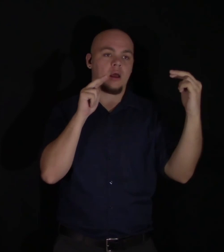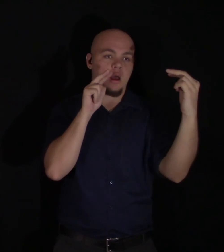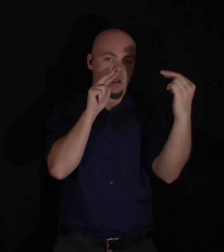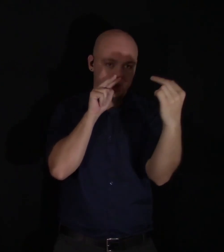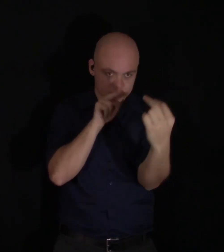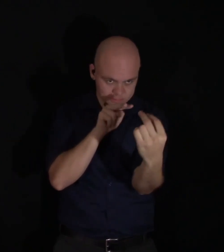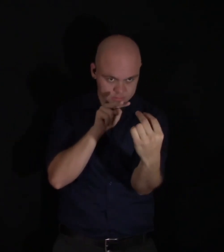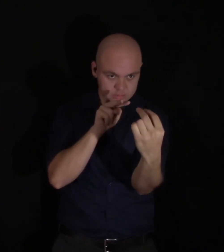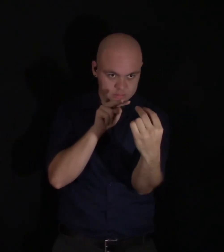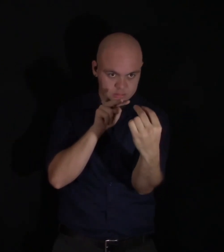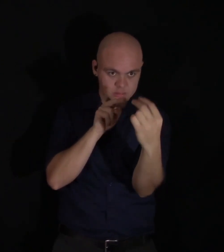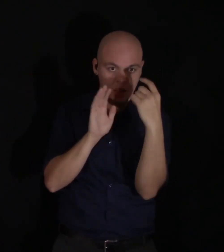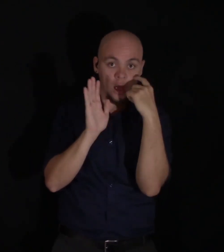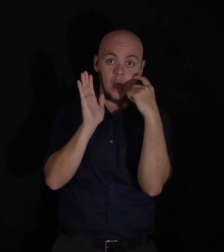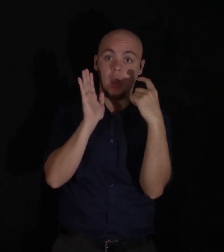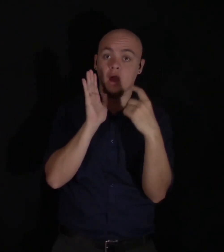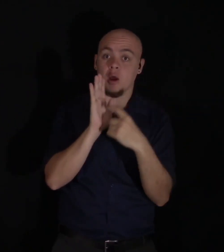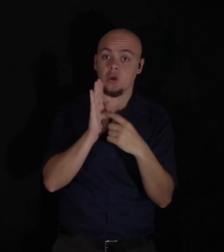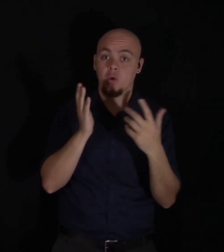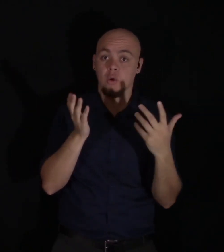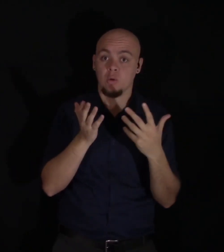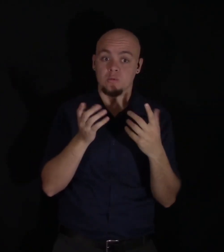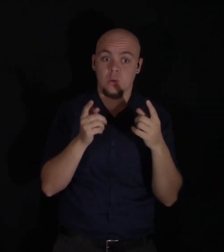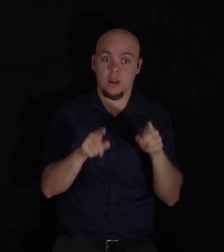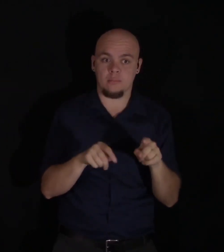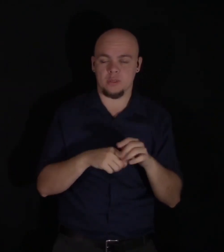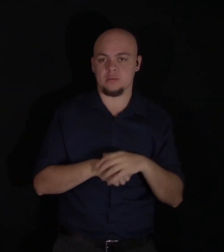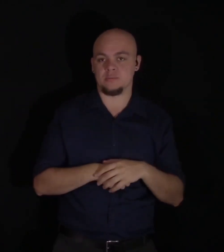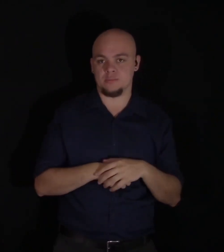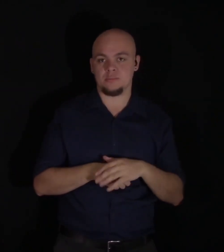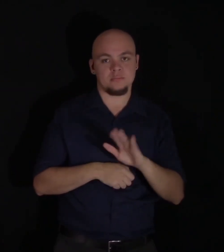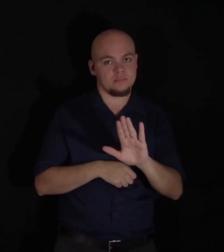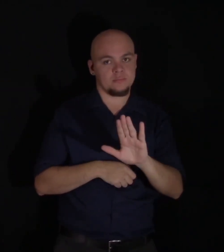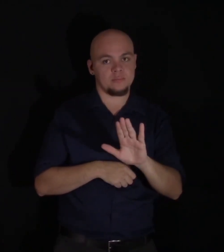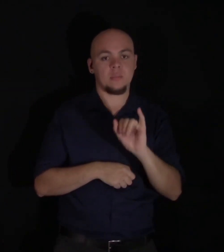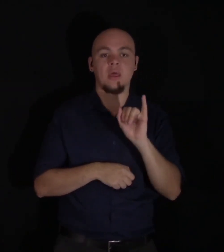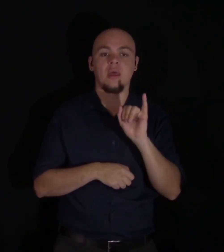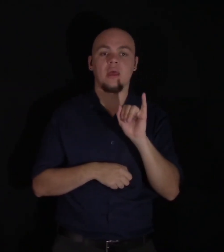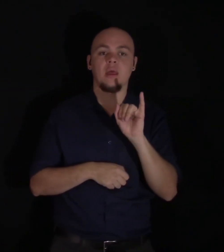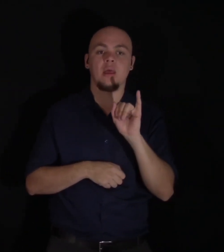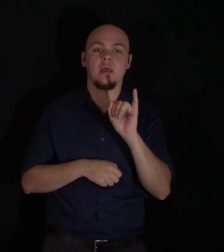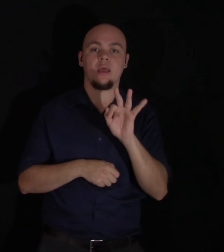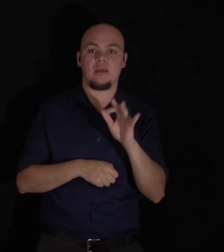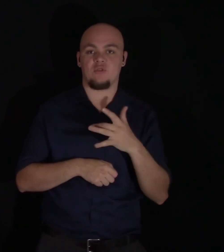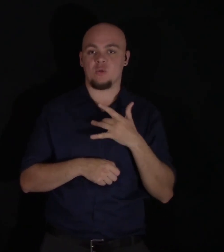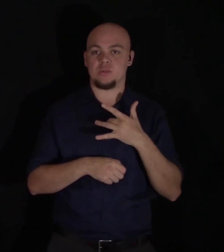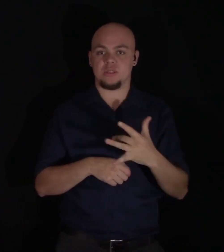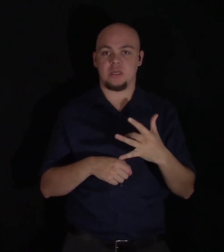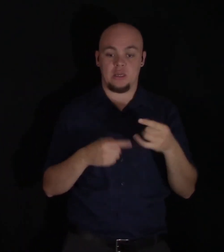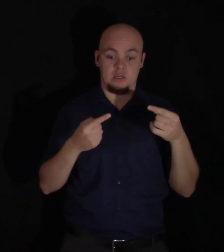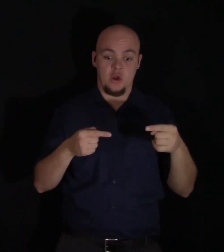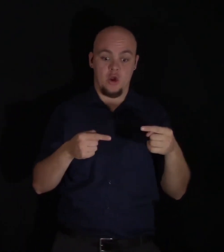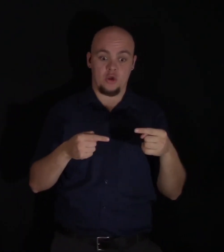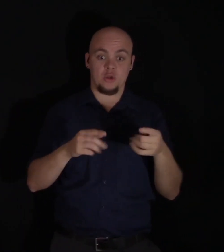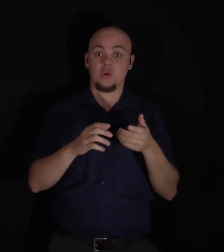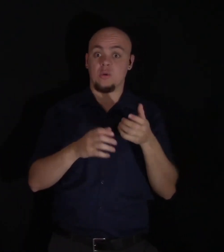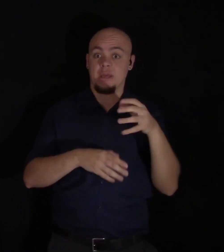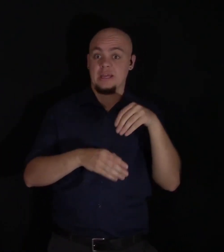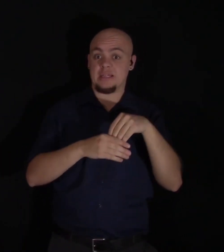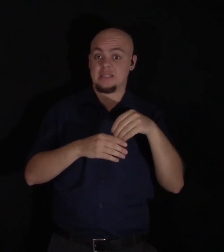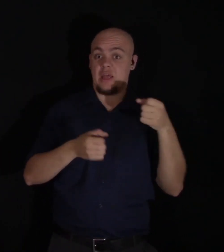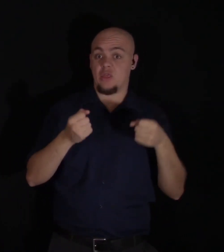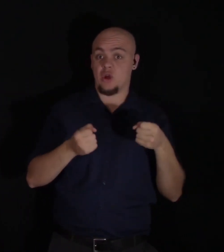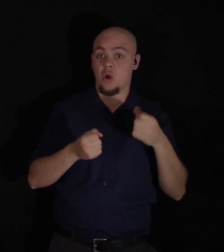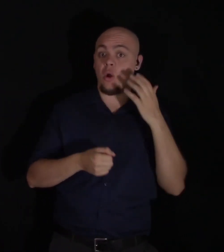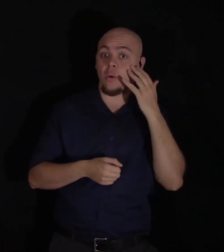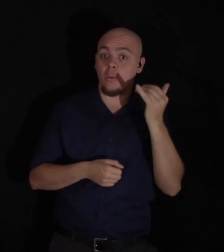face. Notice what happens. Oh, and by the way, if you tend to fight a lot while driving in the car, it's because